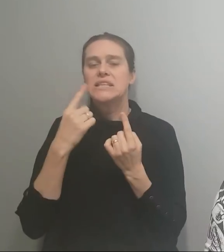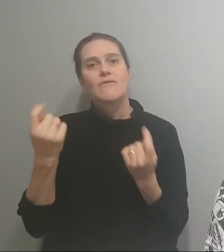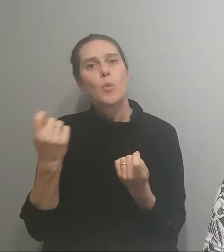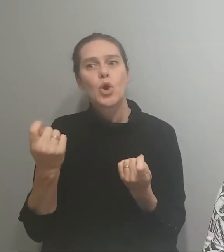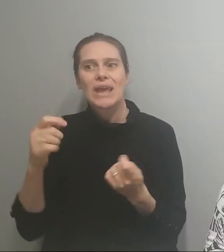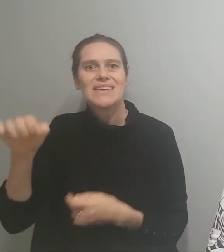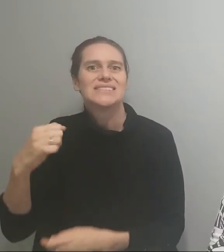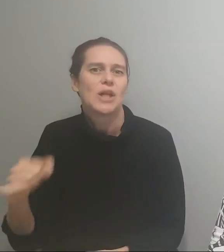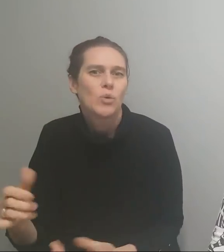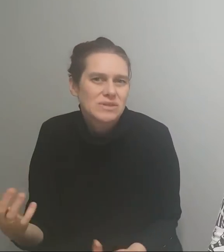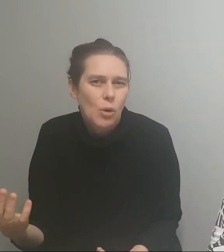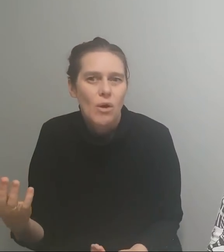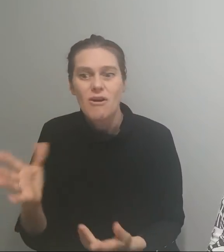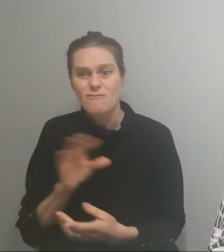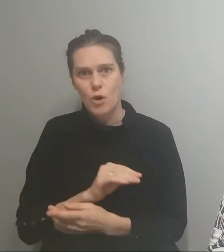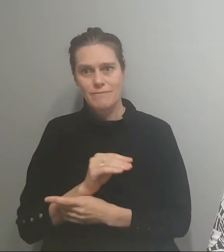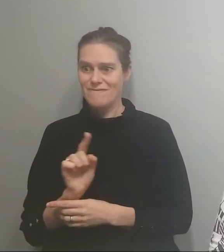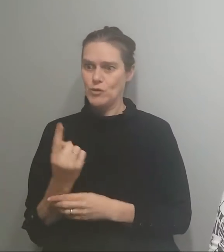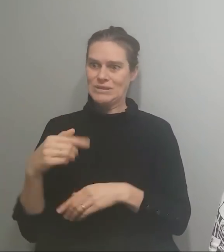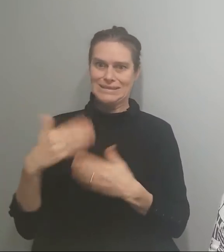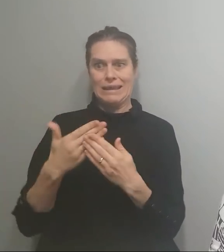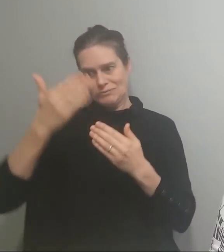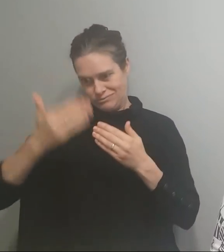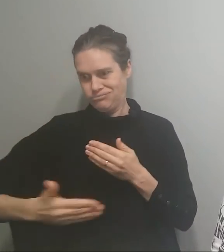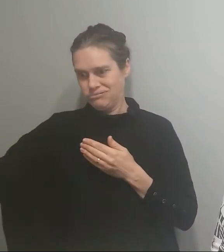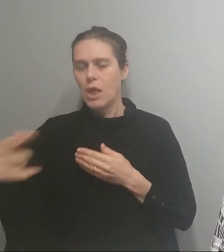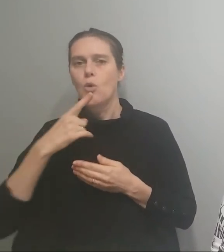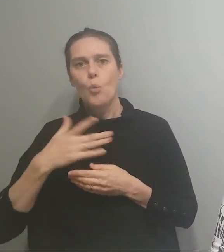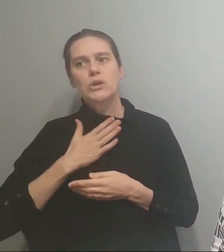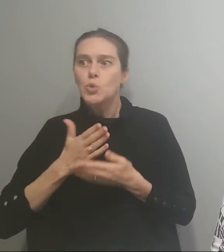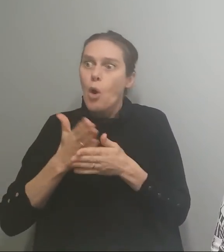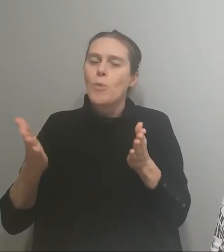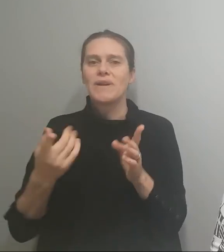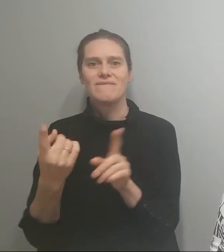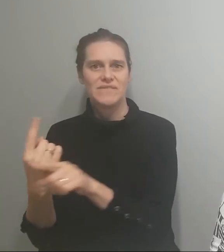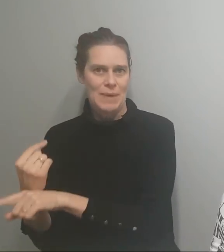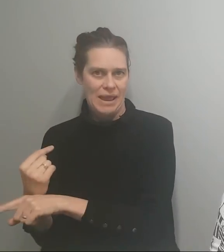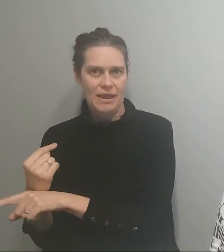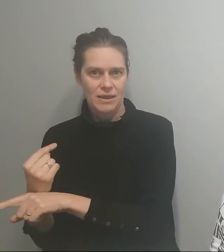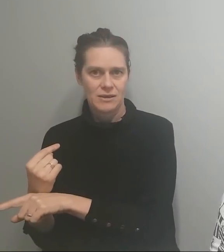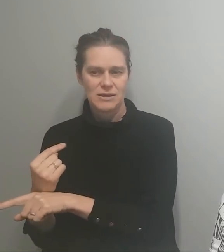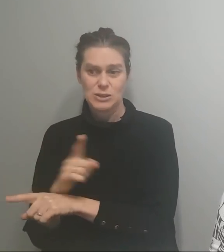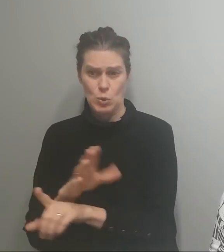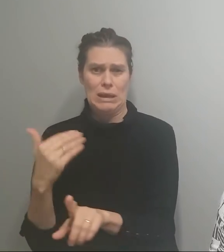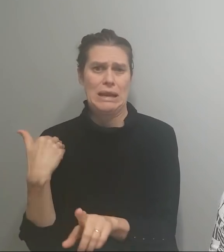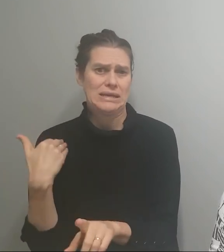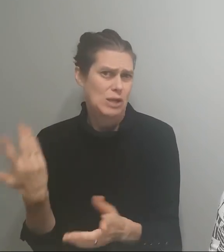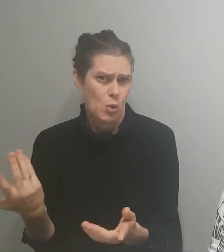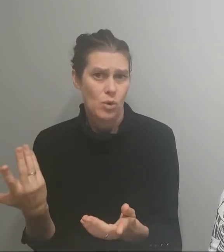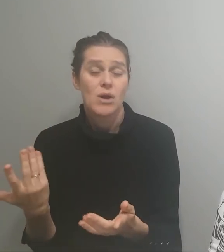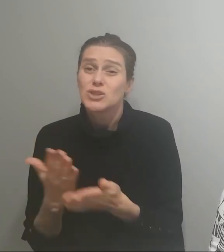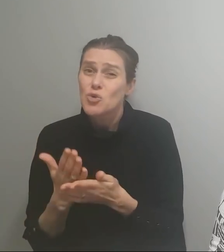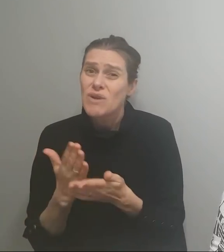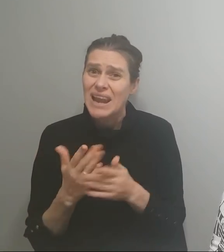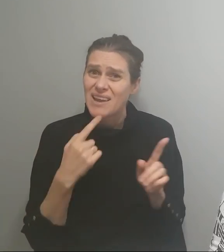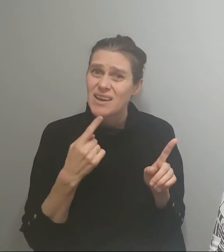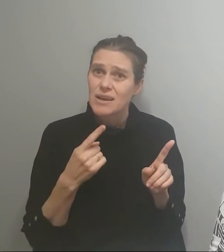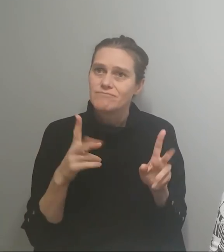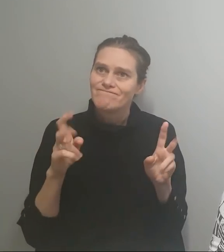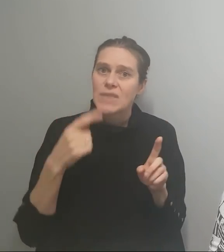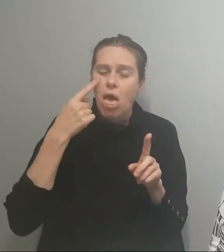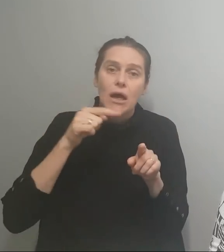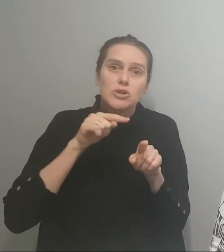we'll be, the kind of approach we're taking to the prototype is a try, learn, adjust. So we've been